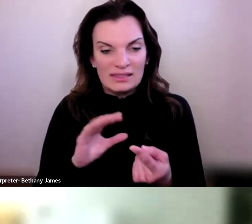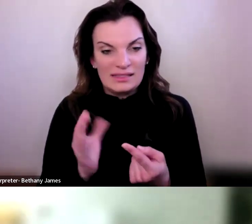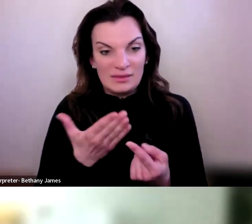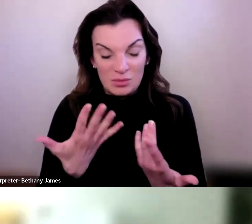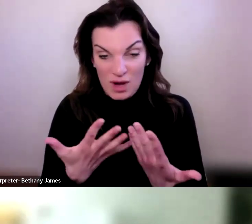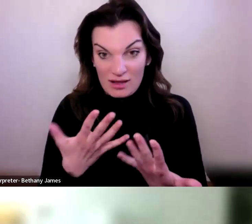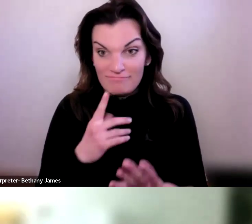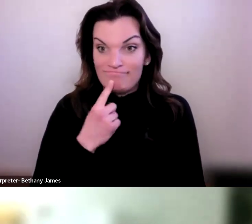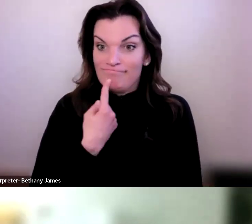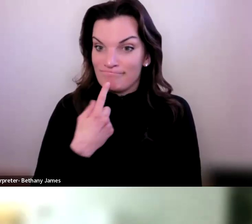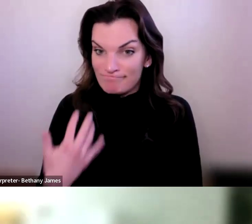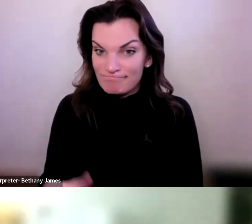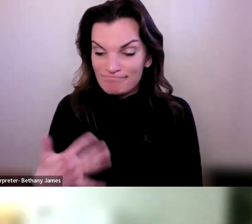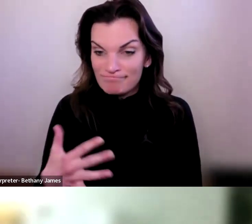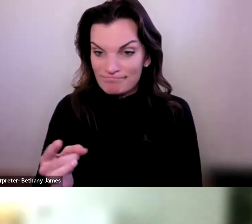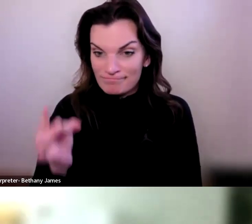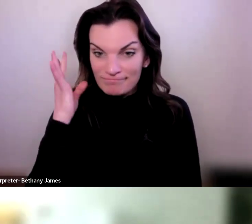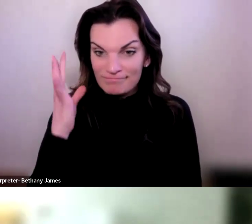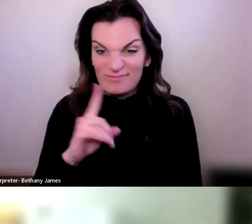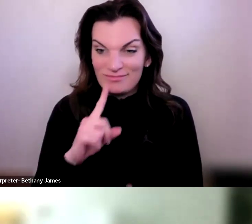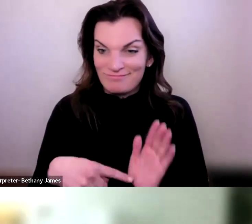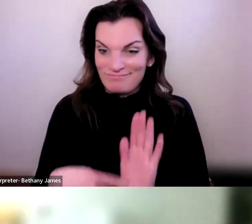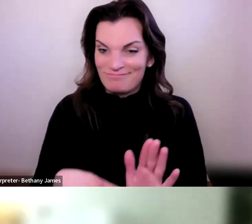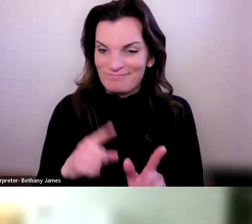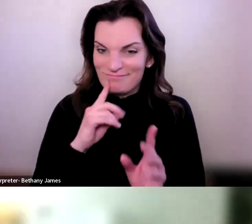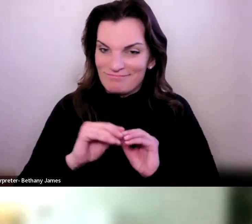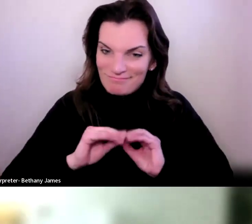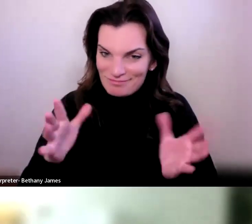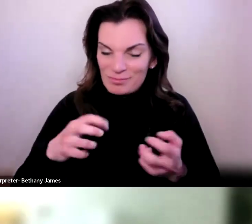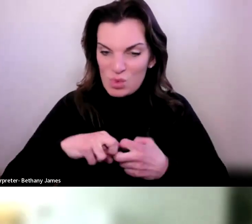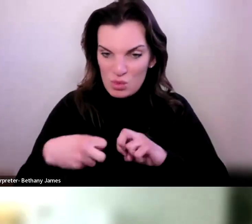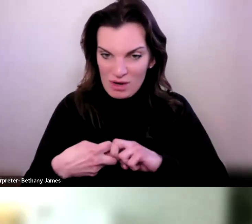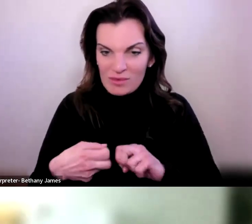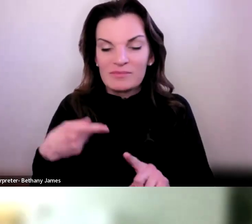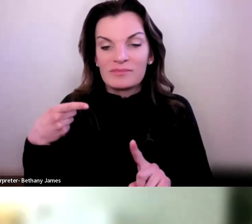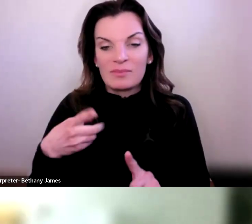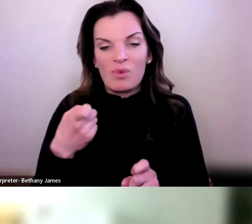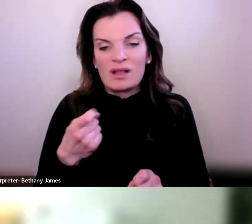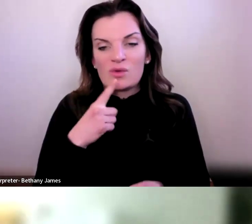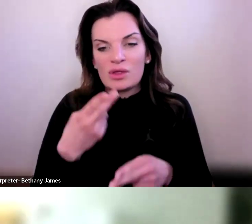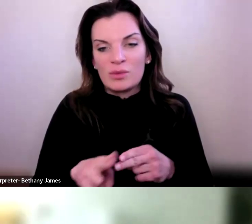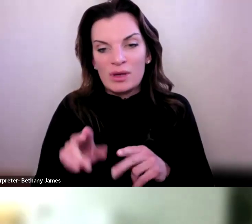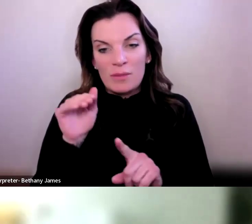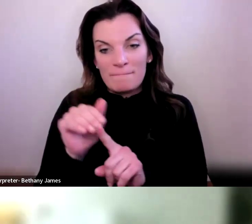intense to see, and it just demonstrates how big of a problem long COVID is. I just wanted to say a quick reminder